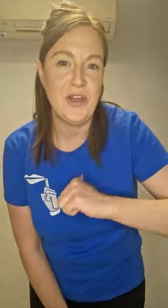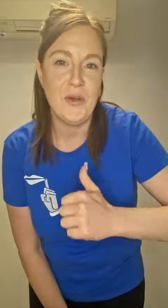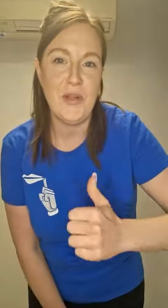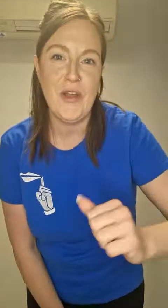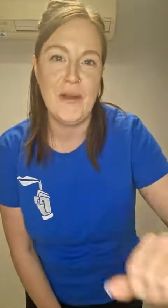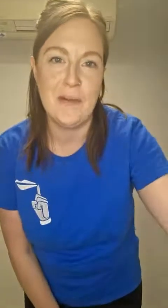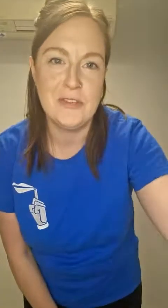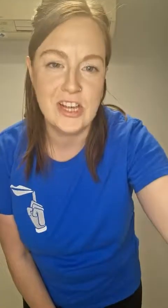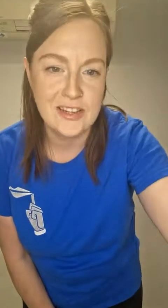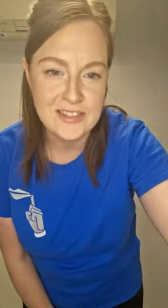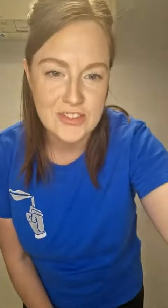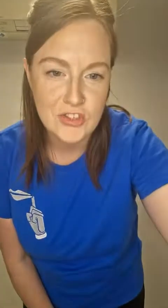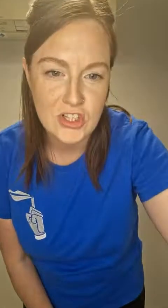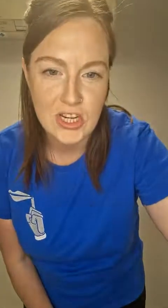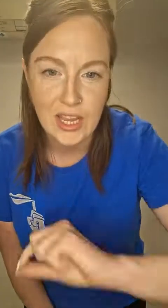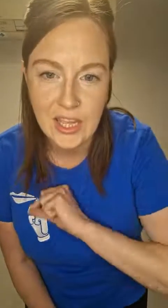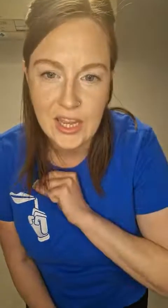Hello, I'm just checking